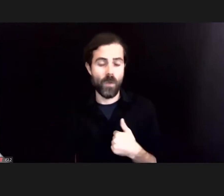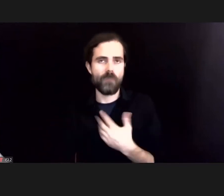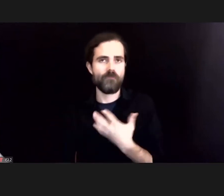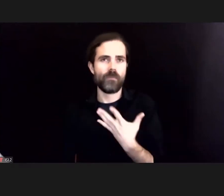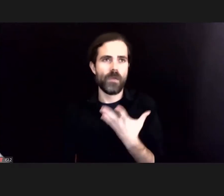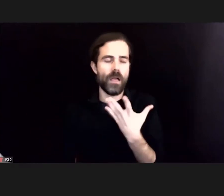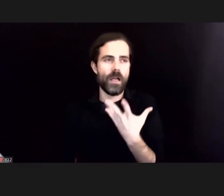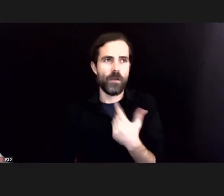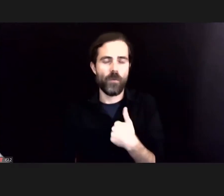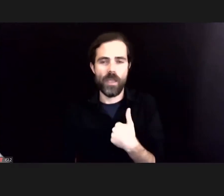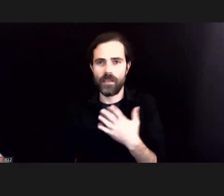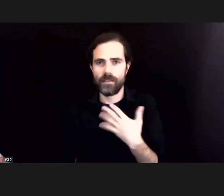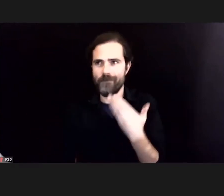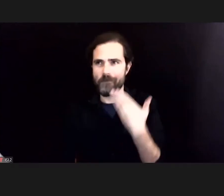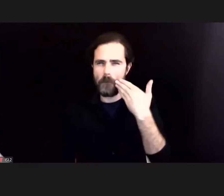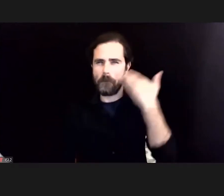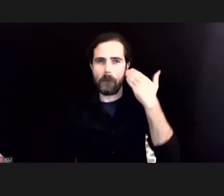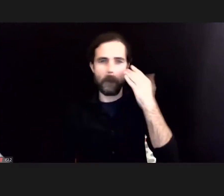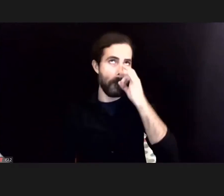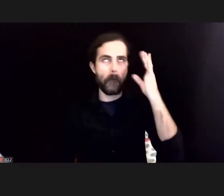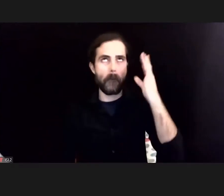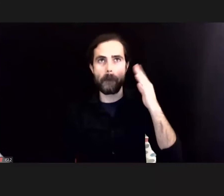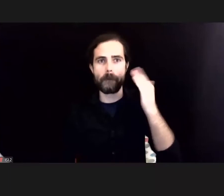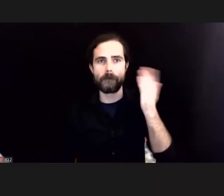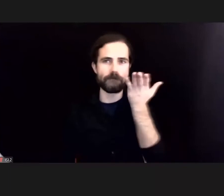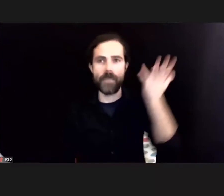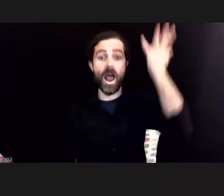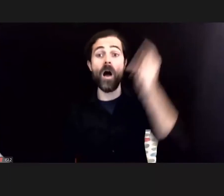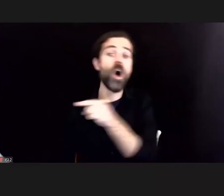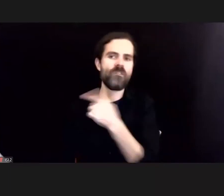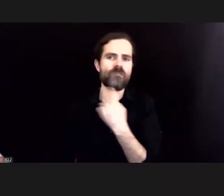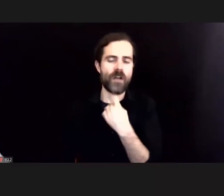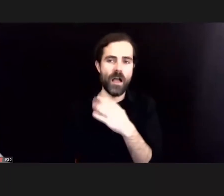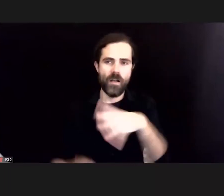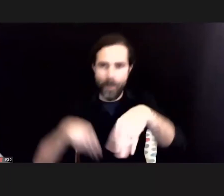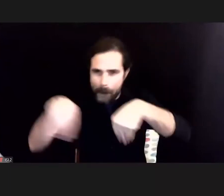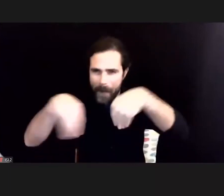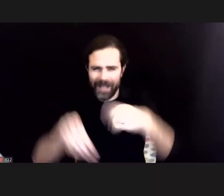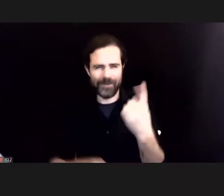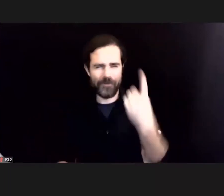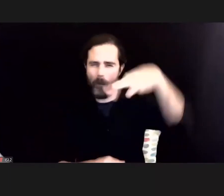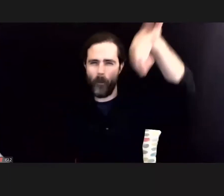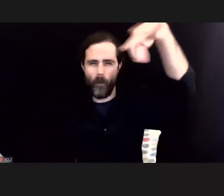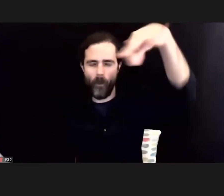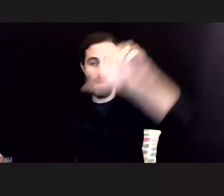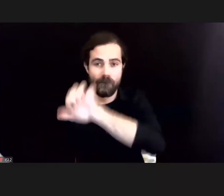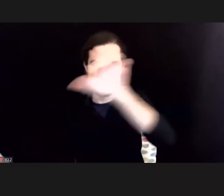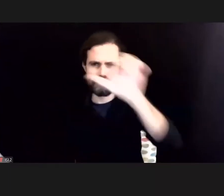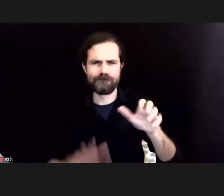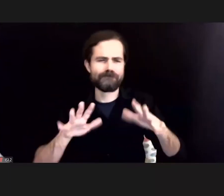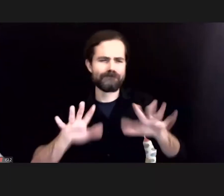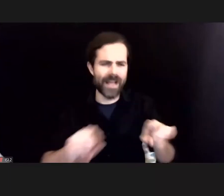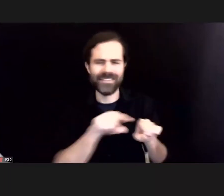single European market. However, for assistive technology, this is not the case. We have different certification schemes,